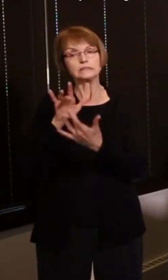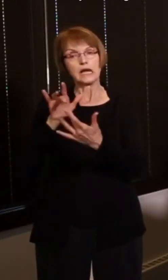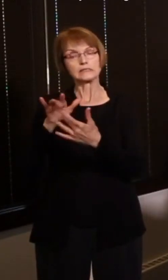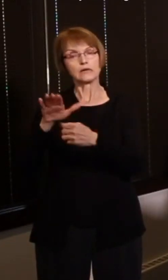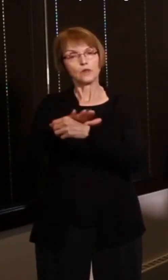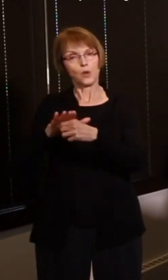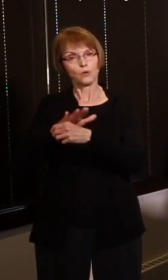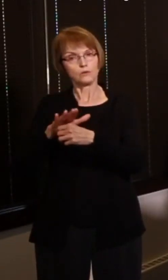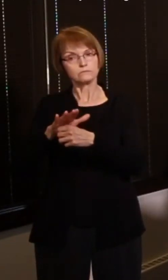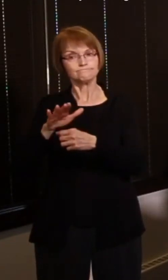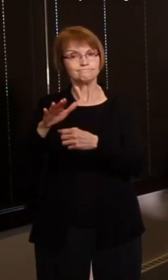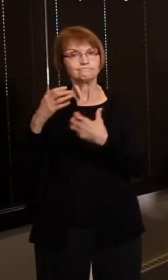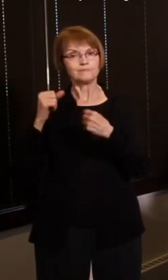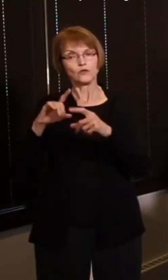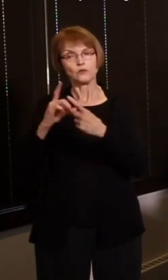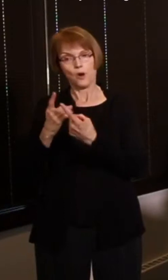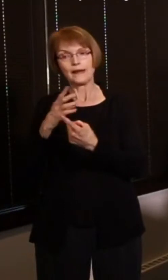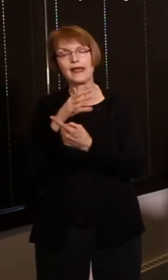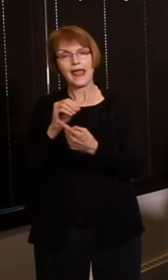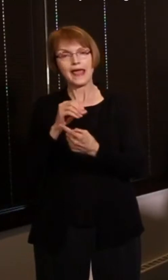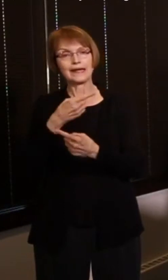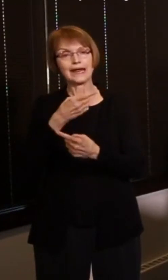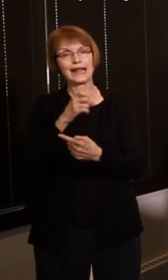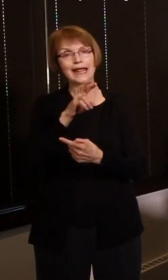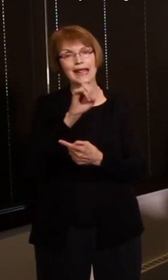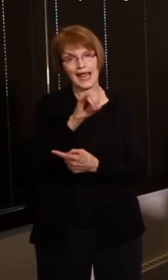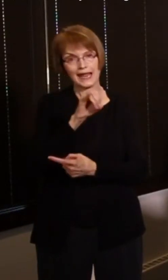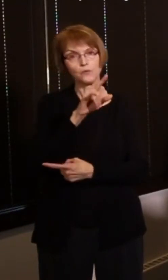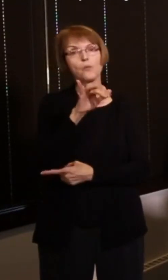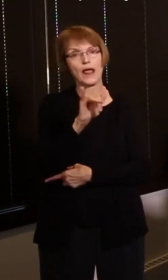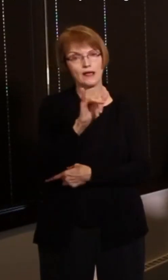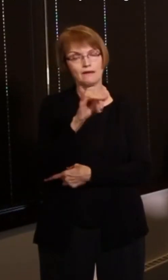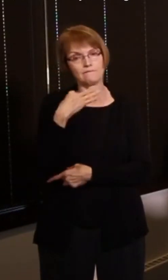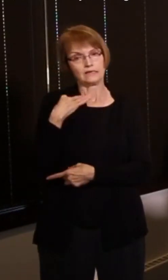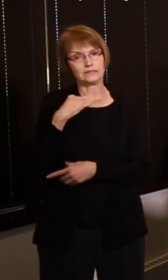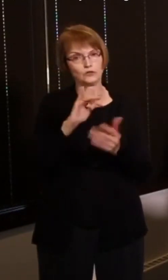department and the Gateway Volunteer Network. They could really use your help.